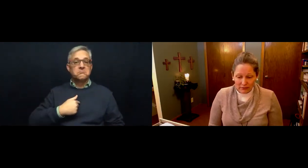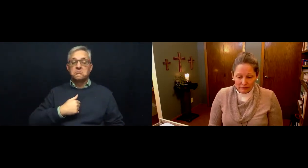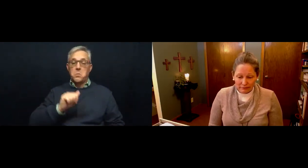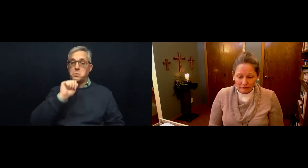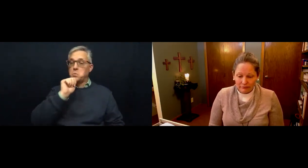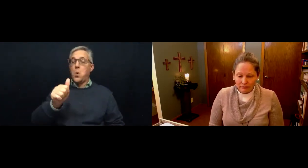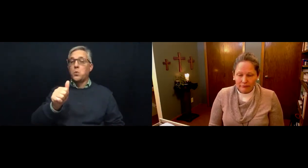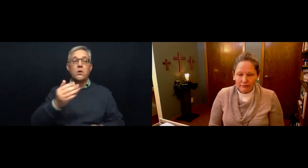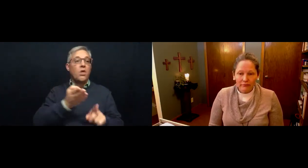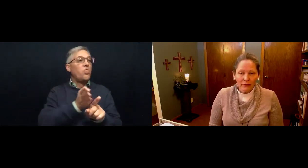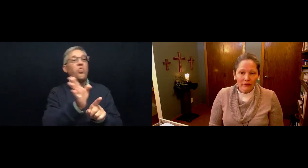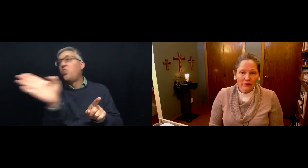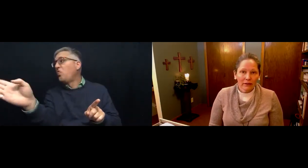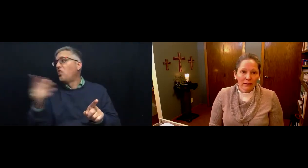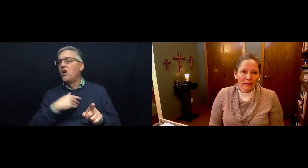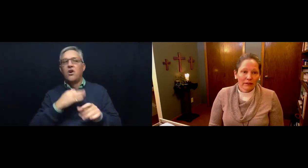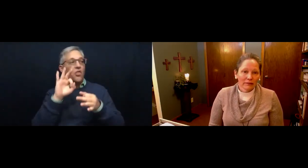distractions.